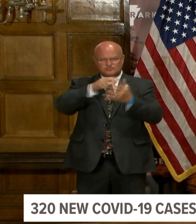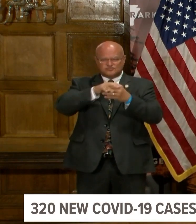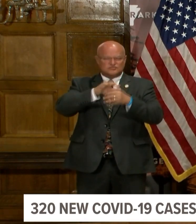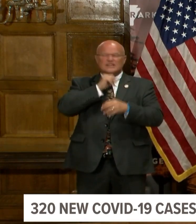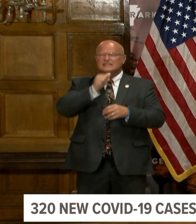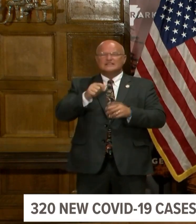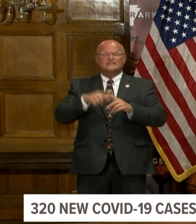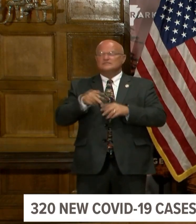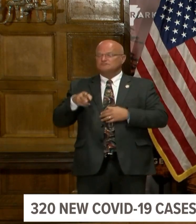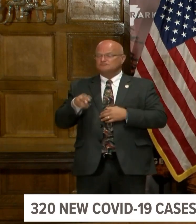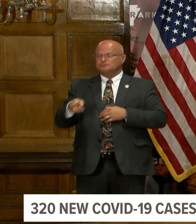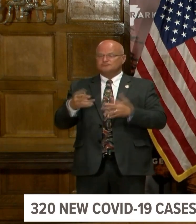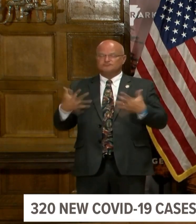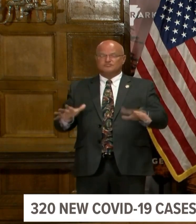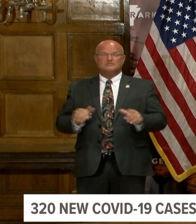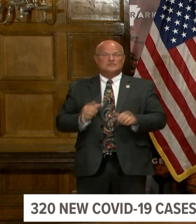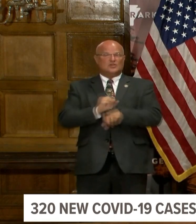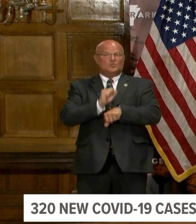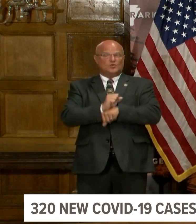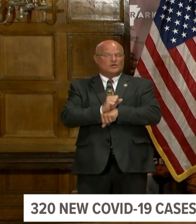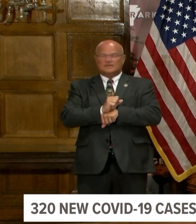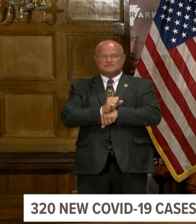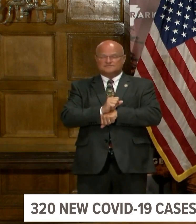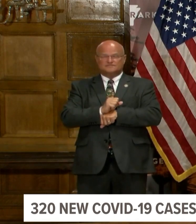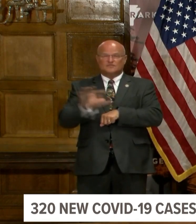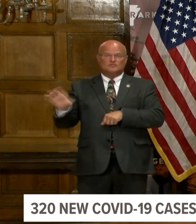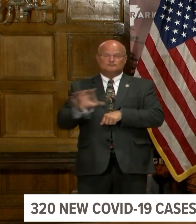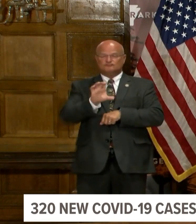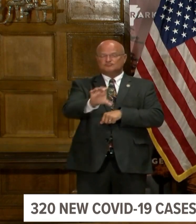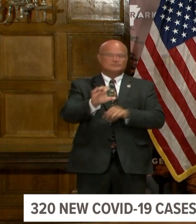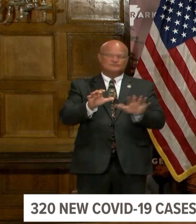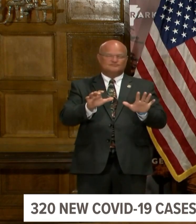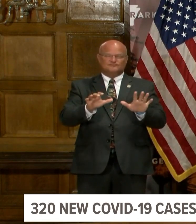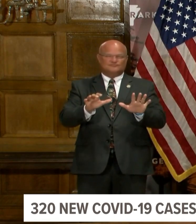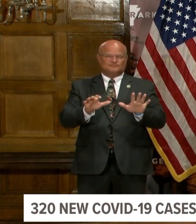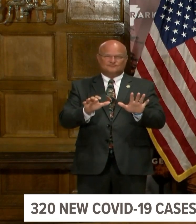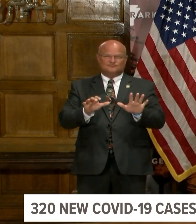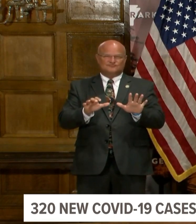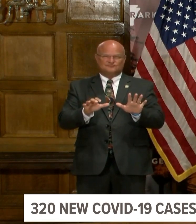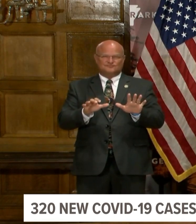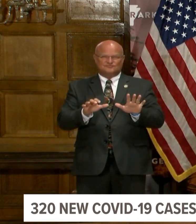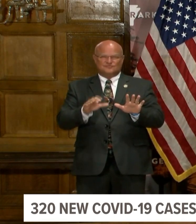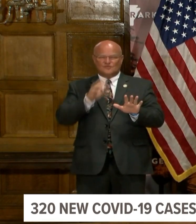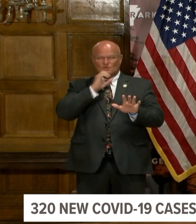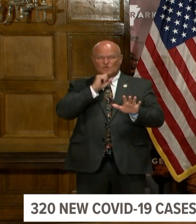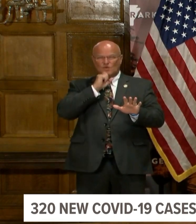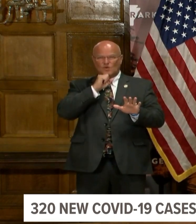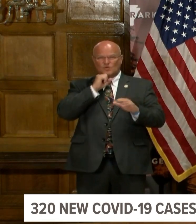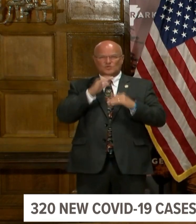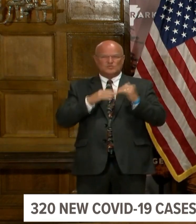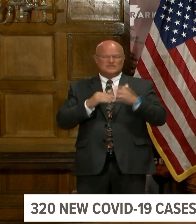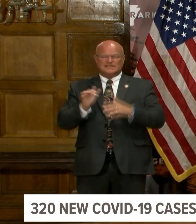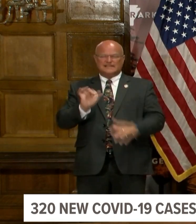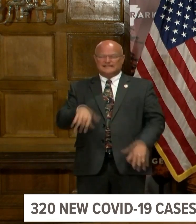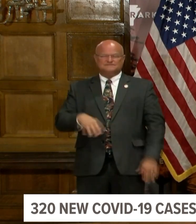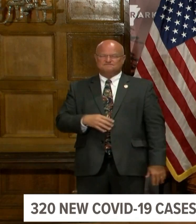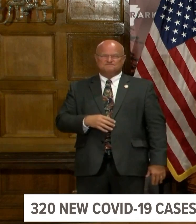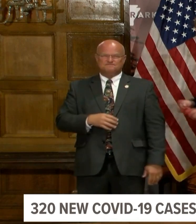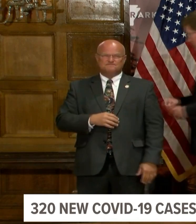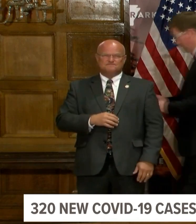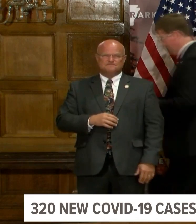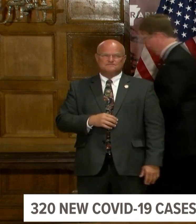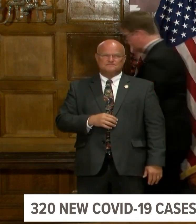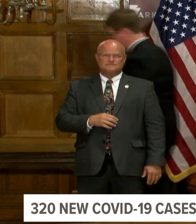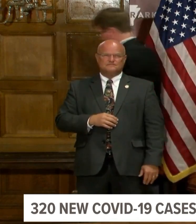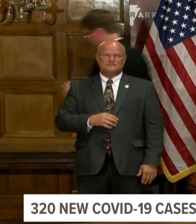something you can just plug in or install and within an older facility.